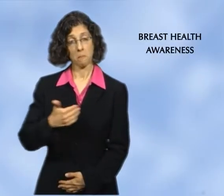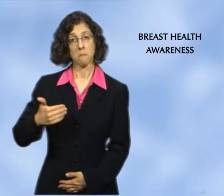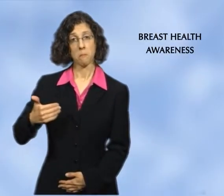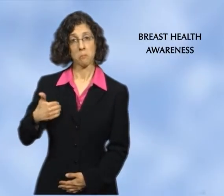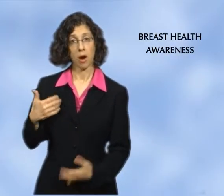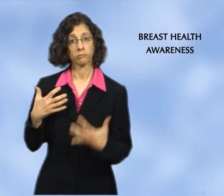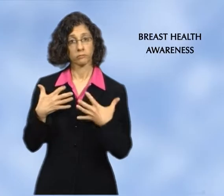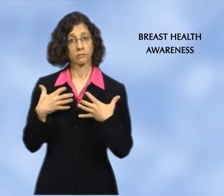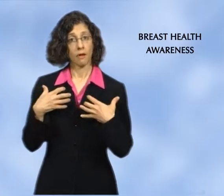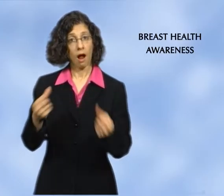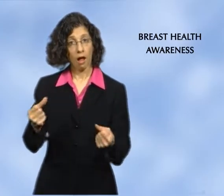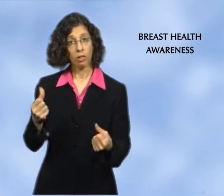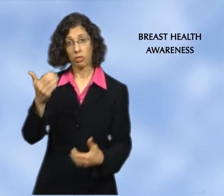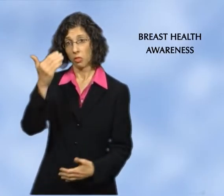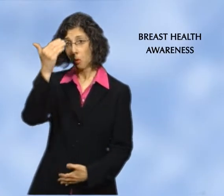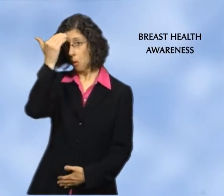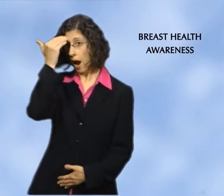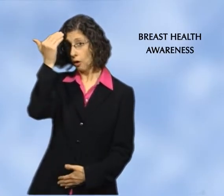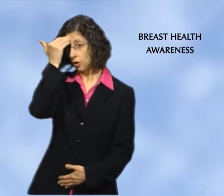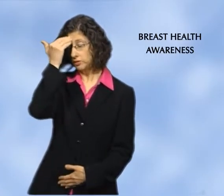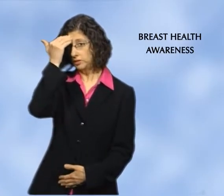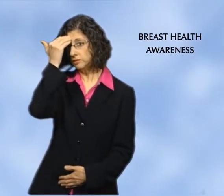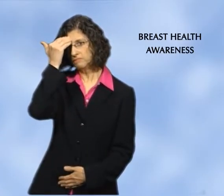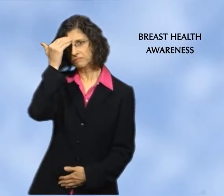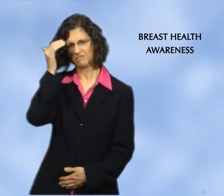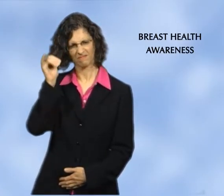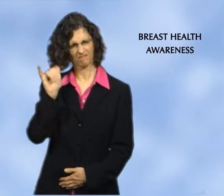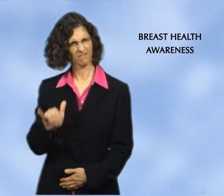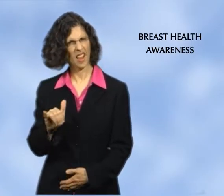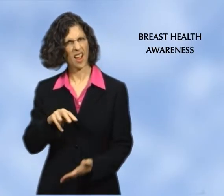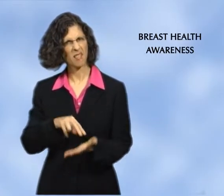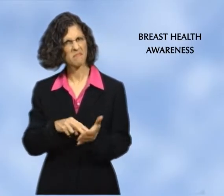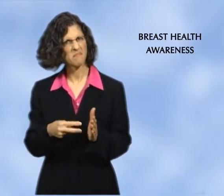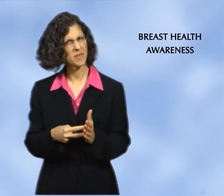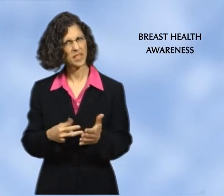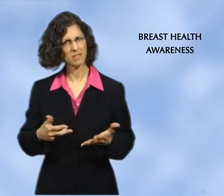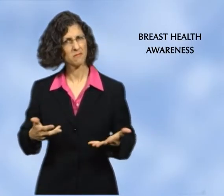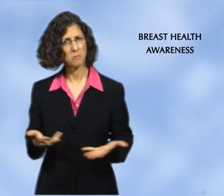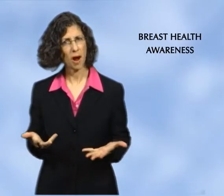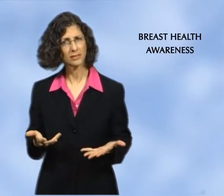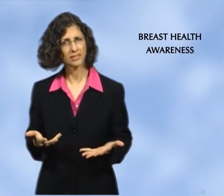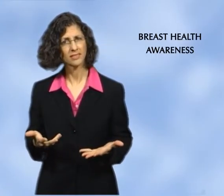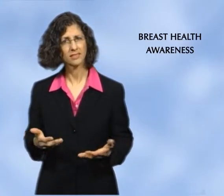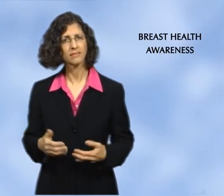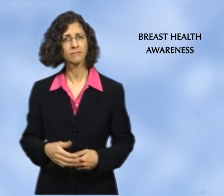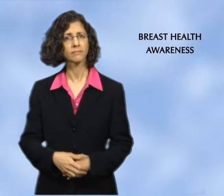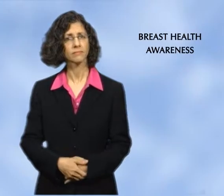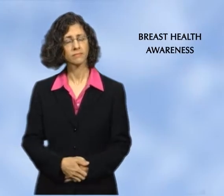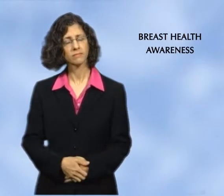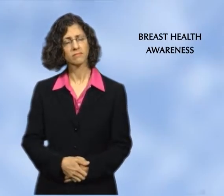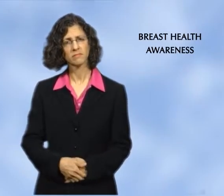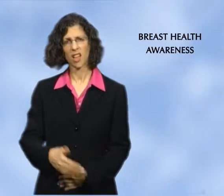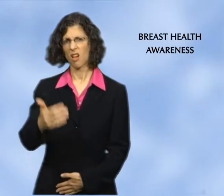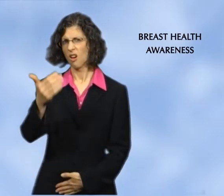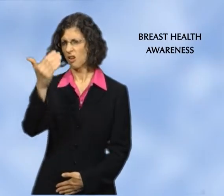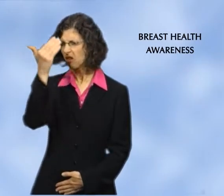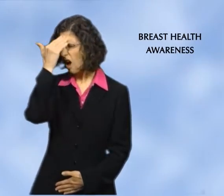Breast health awareness means being aware of or